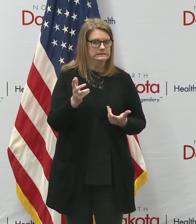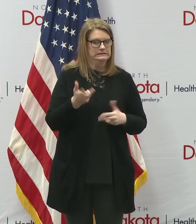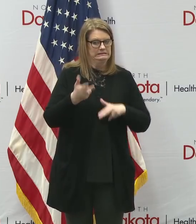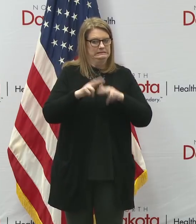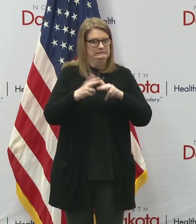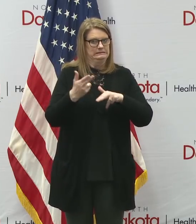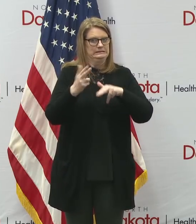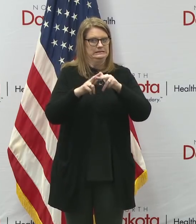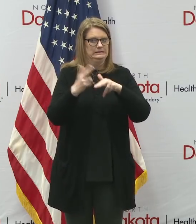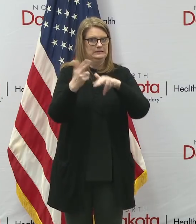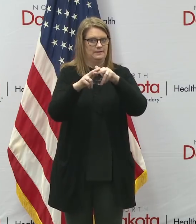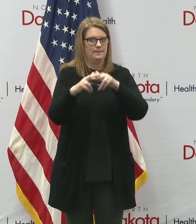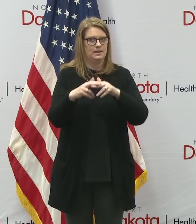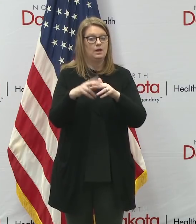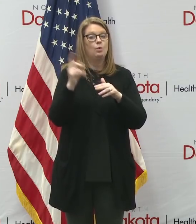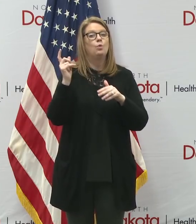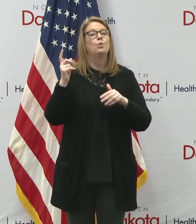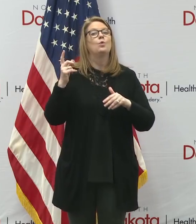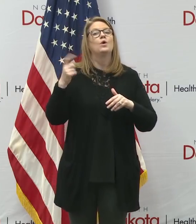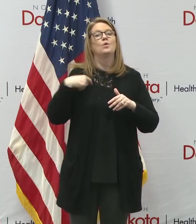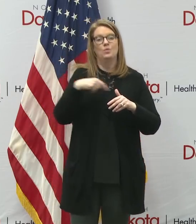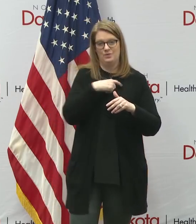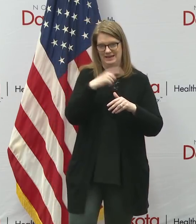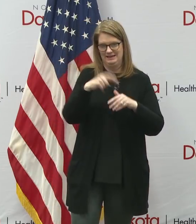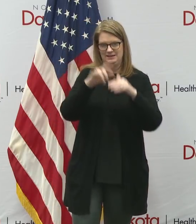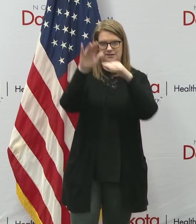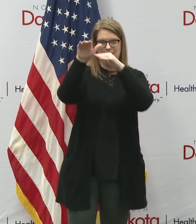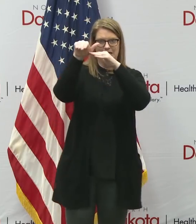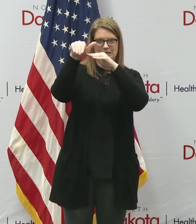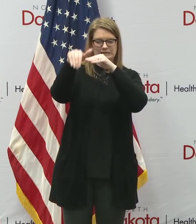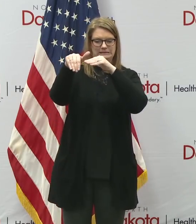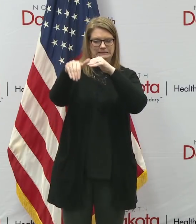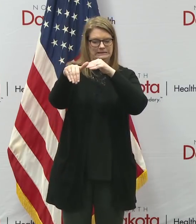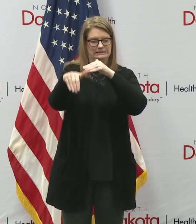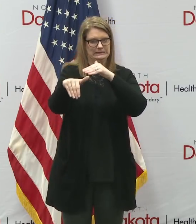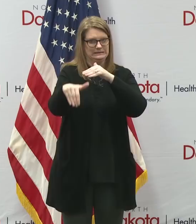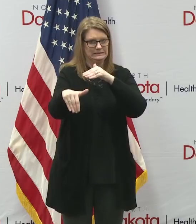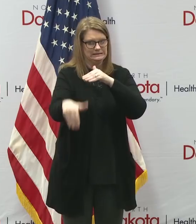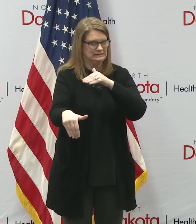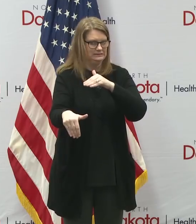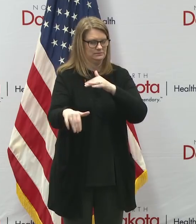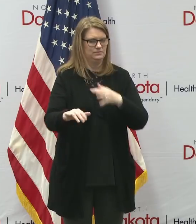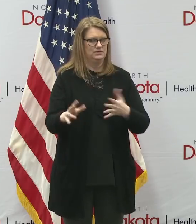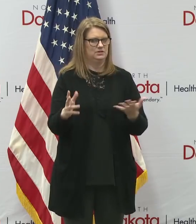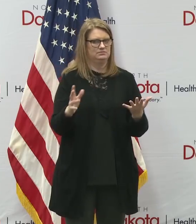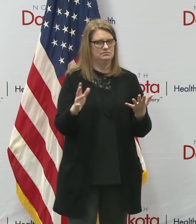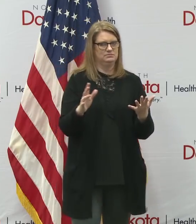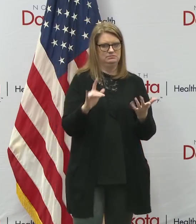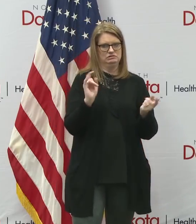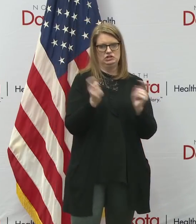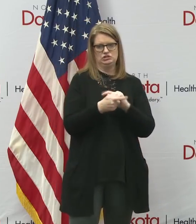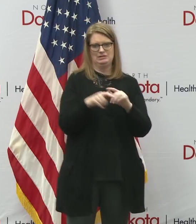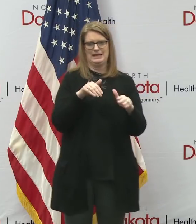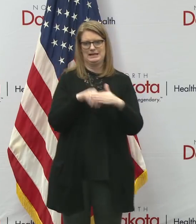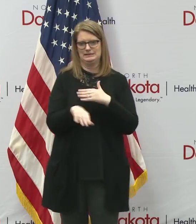way down before we start thinking about changing access to